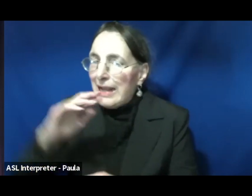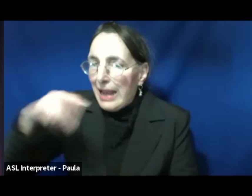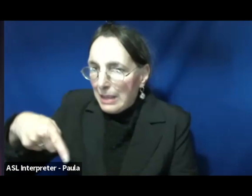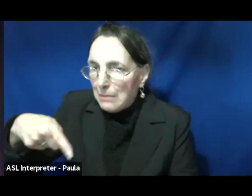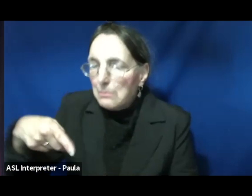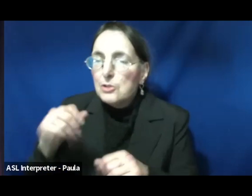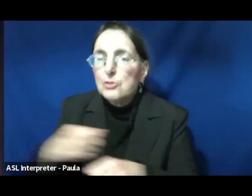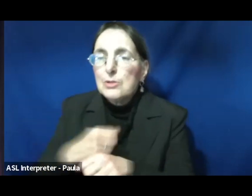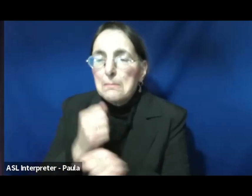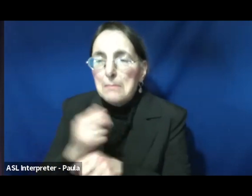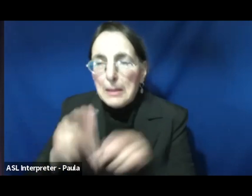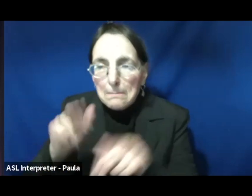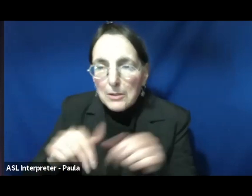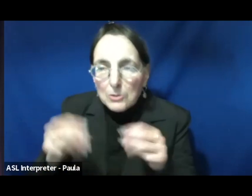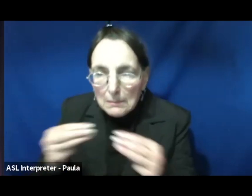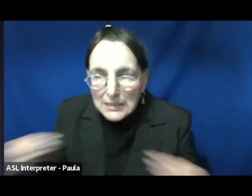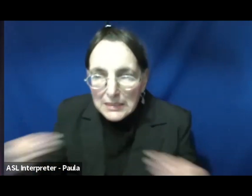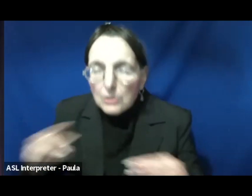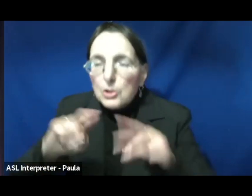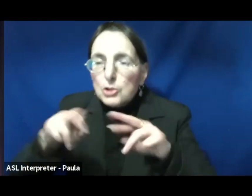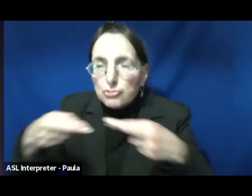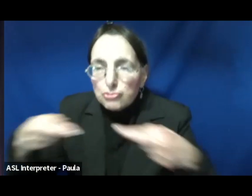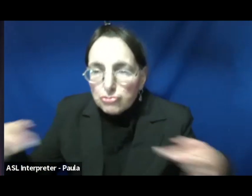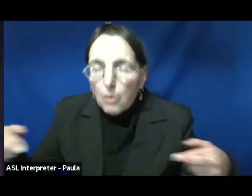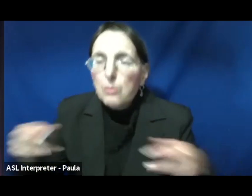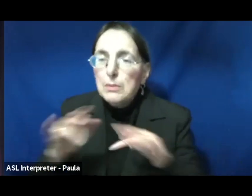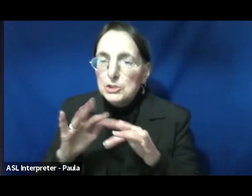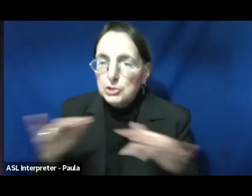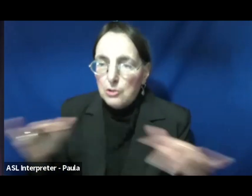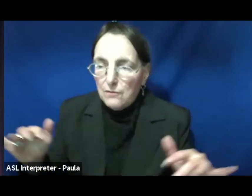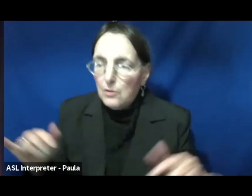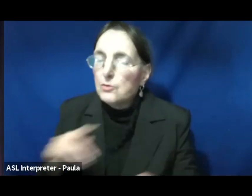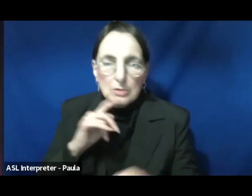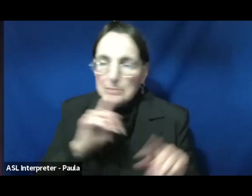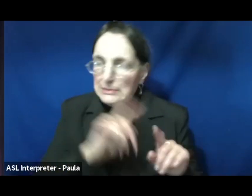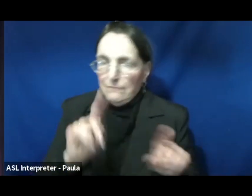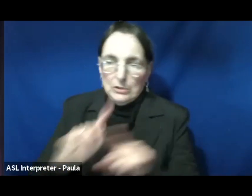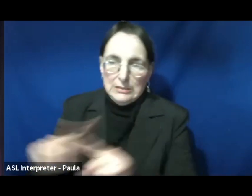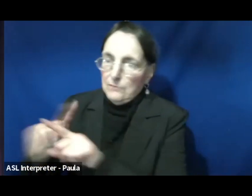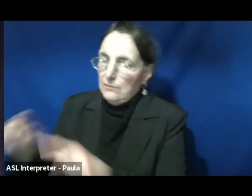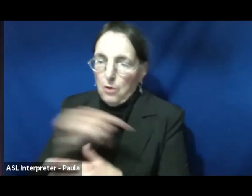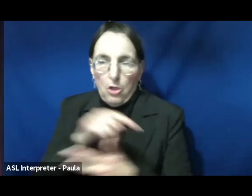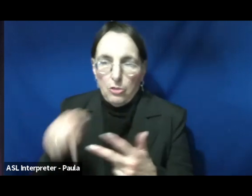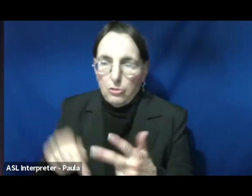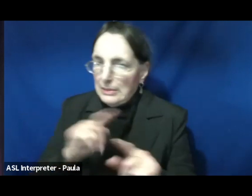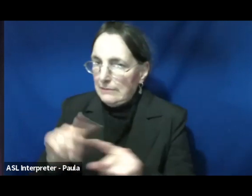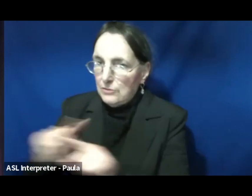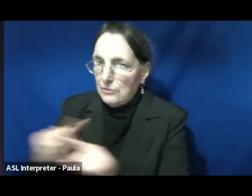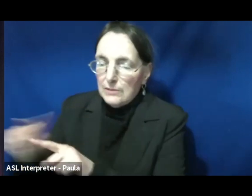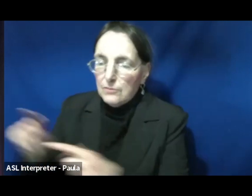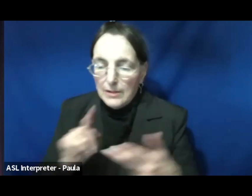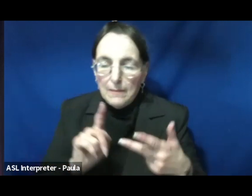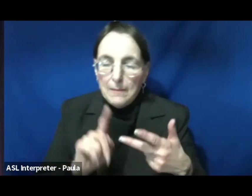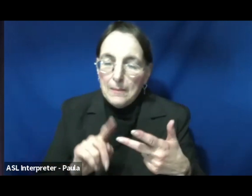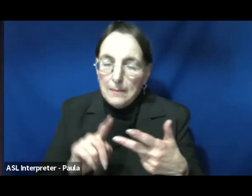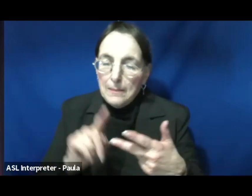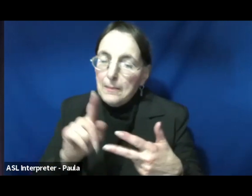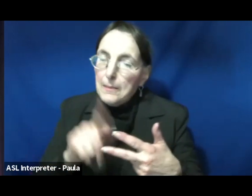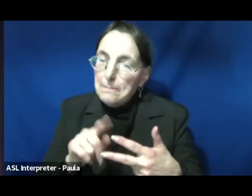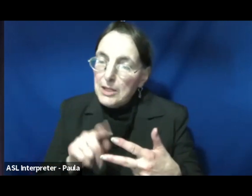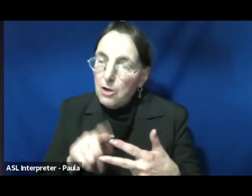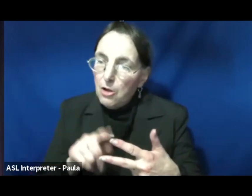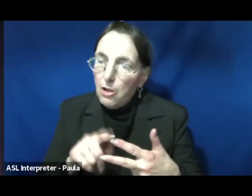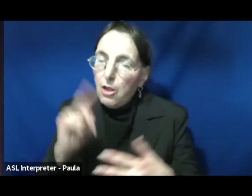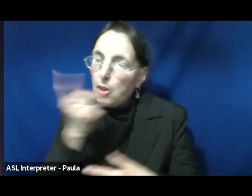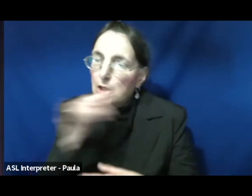building materials, ropes, and so forth. Okay, so they're very different crops in the way they look. The one in the middle though looks very much like